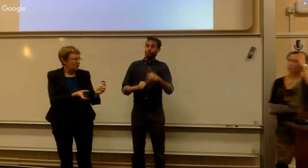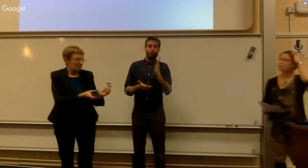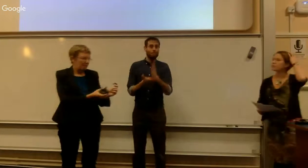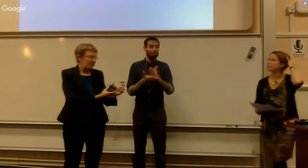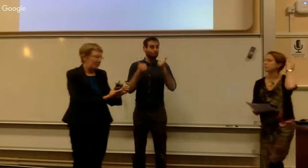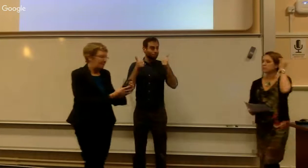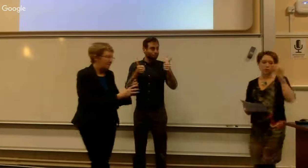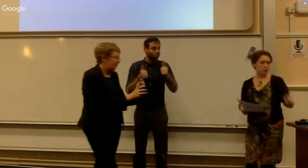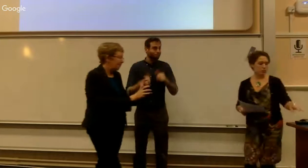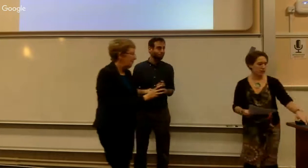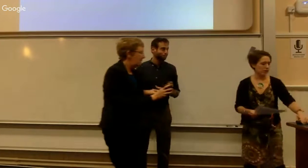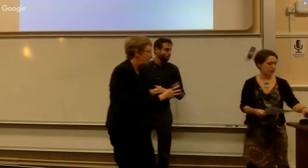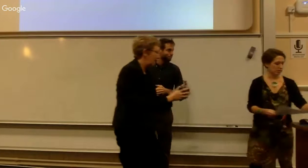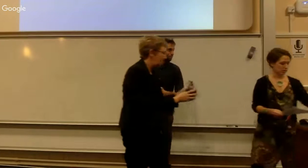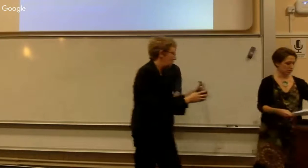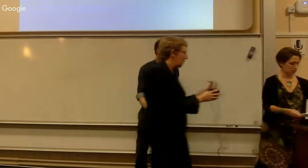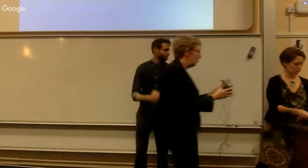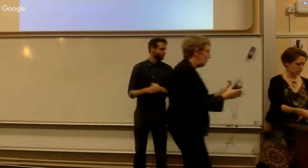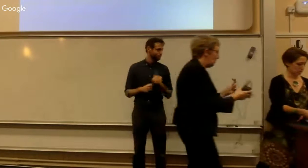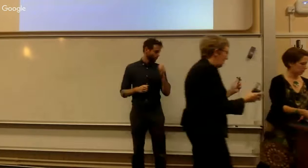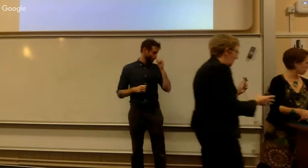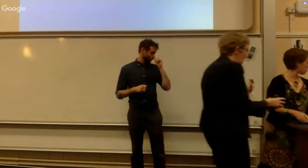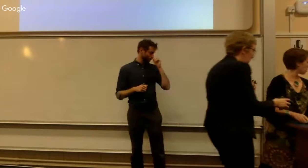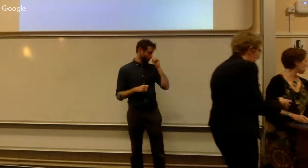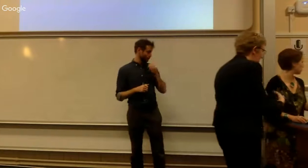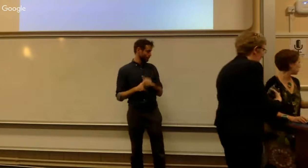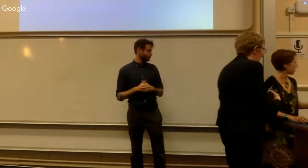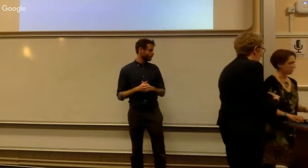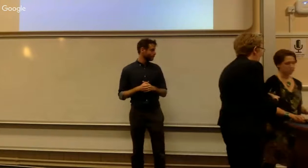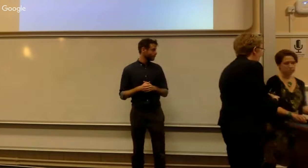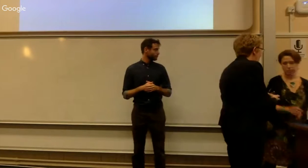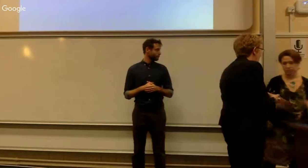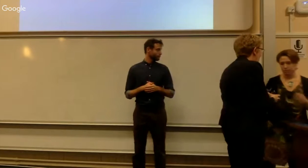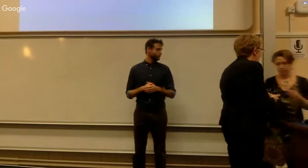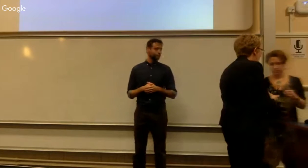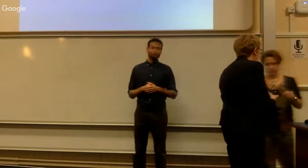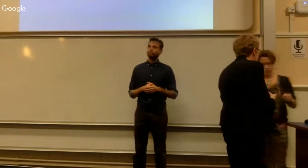I'm sorry about the two mics.